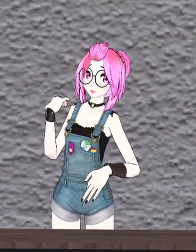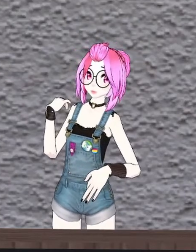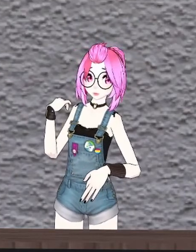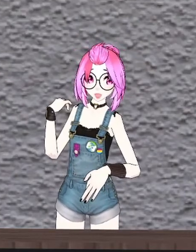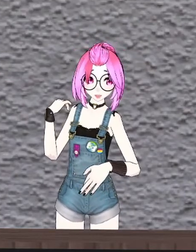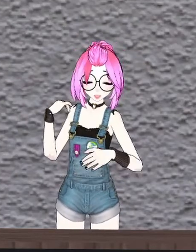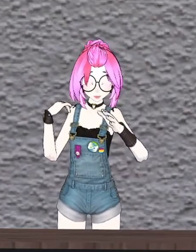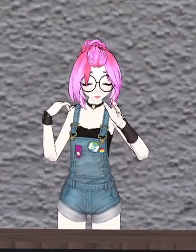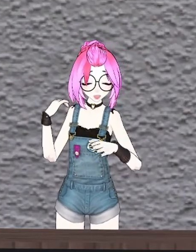man.